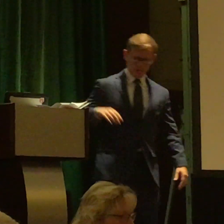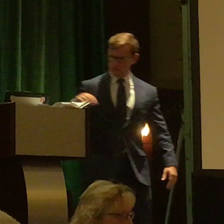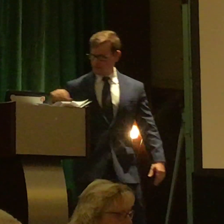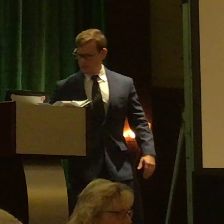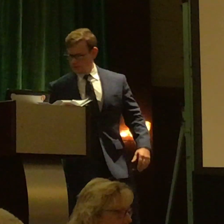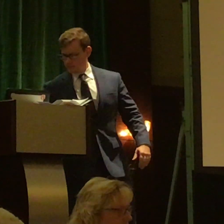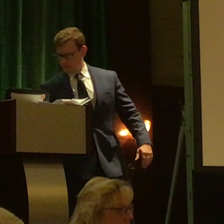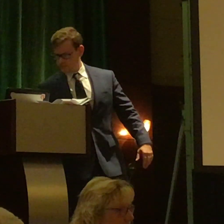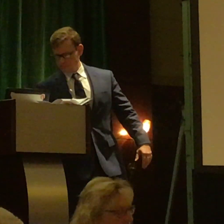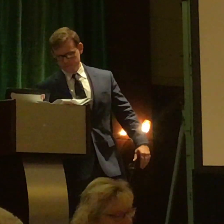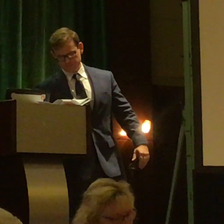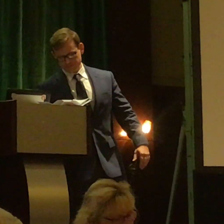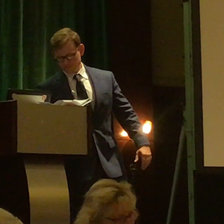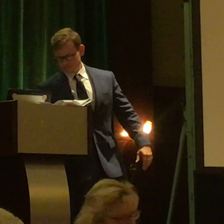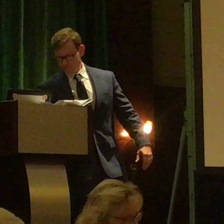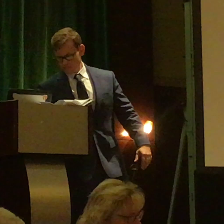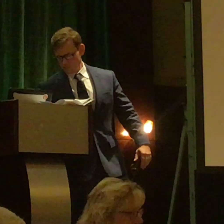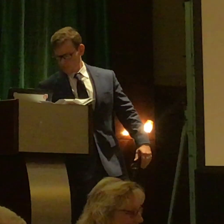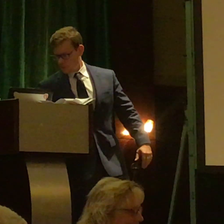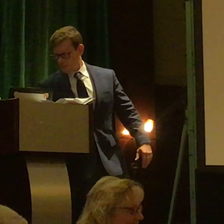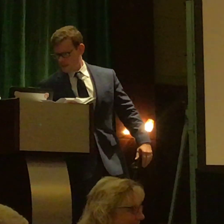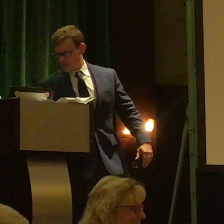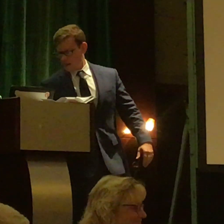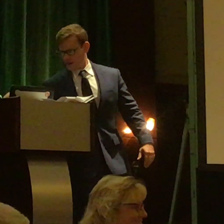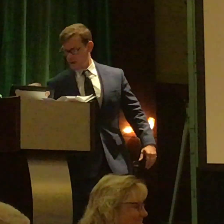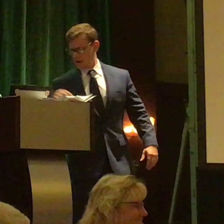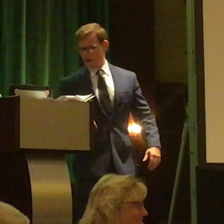the military should move forward as a model program.